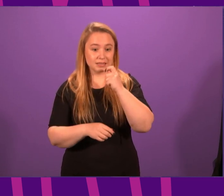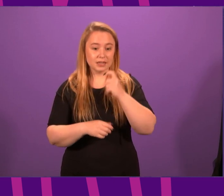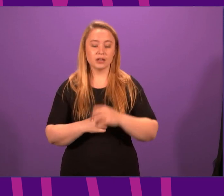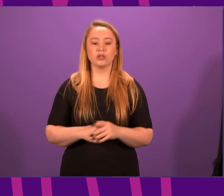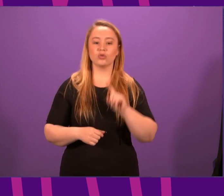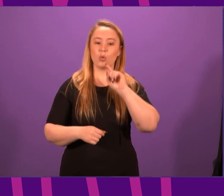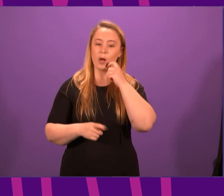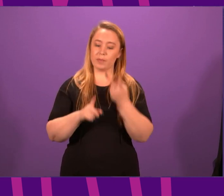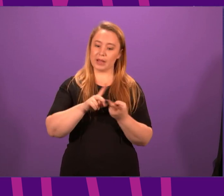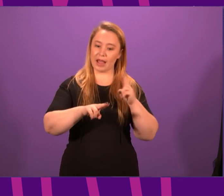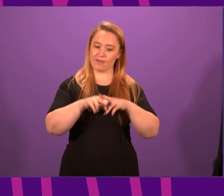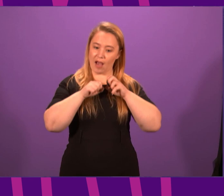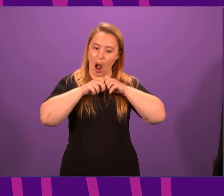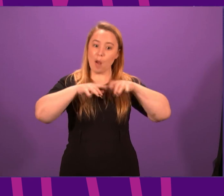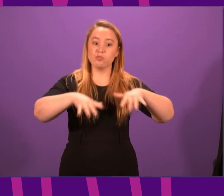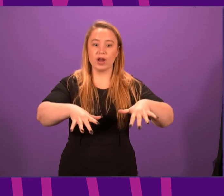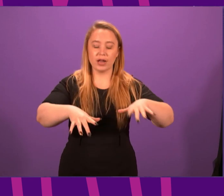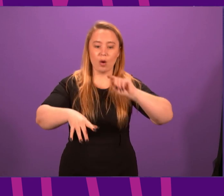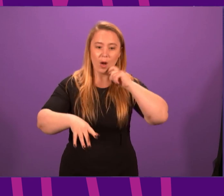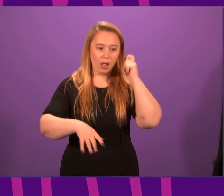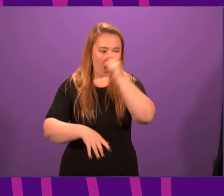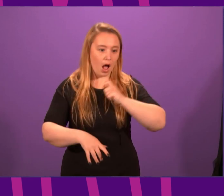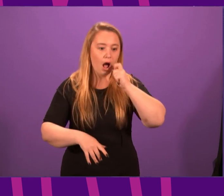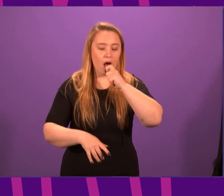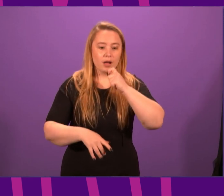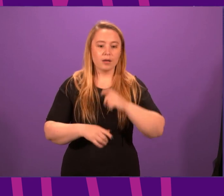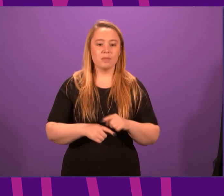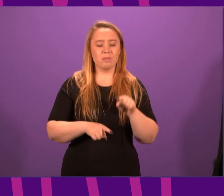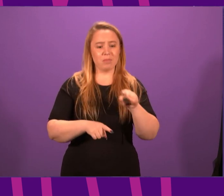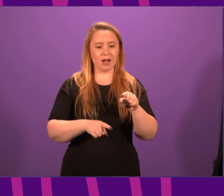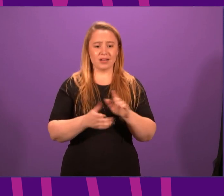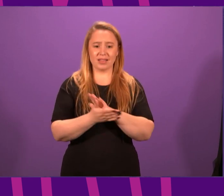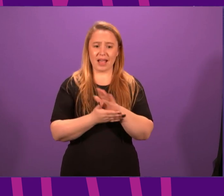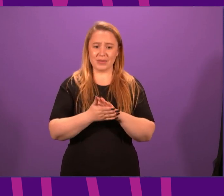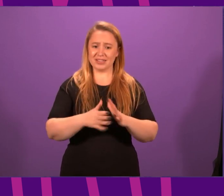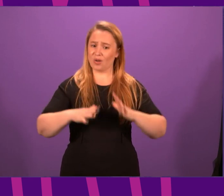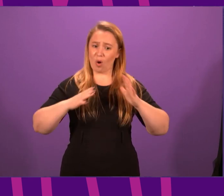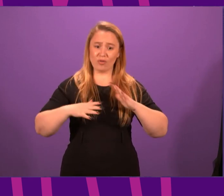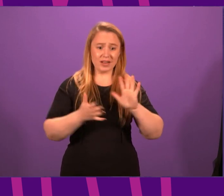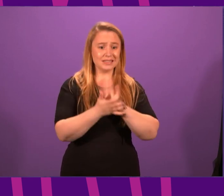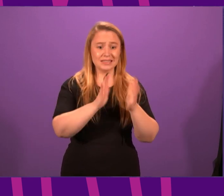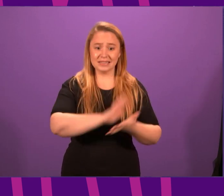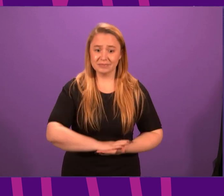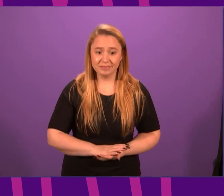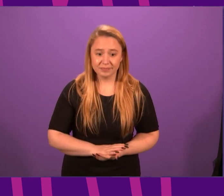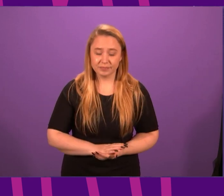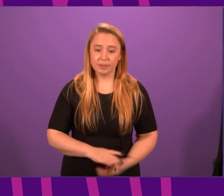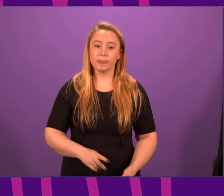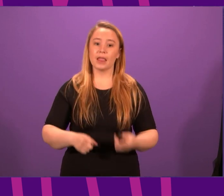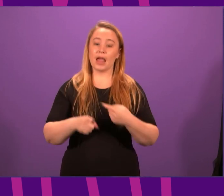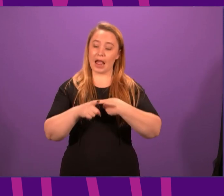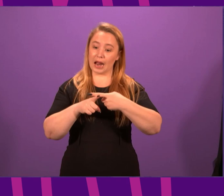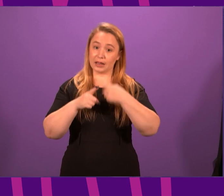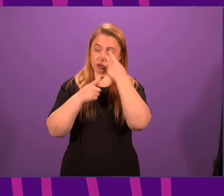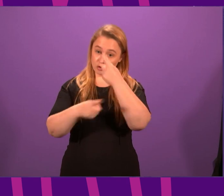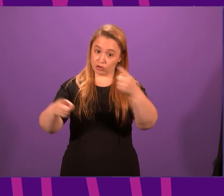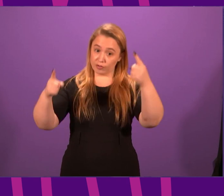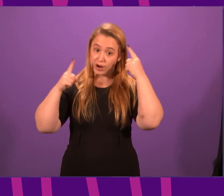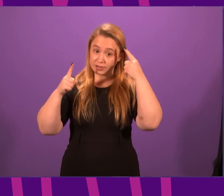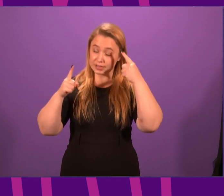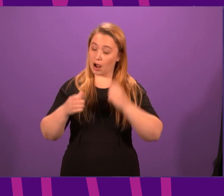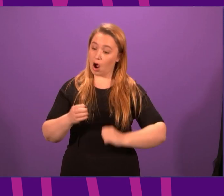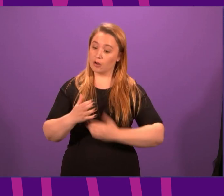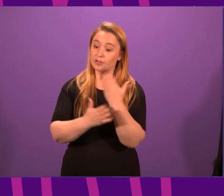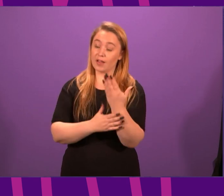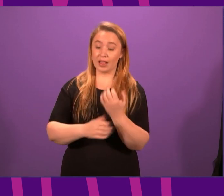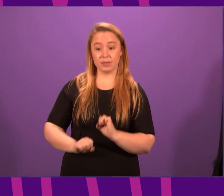used in response to an outbreak, but by this time, the damage has been done. Universities in England are increasingly developing their